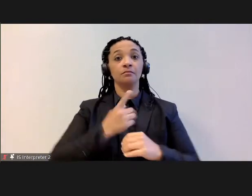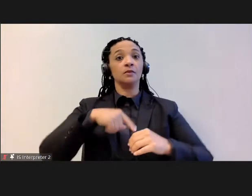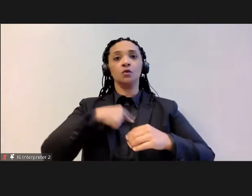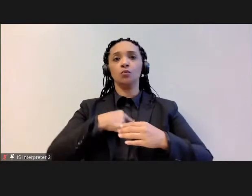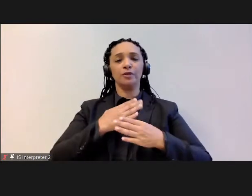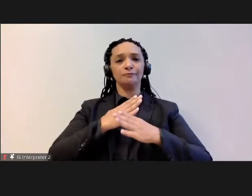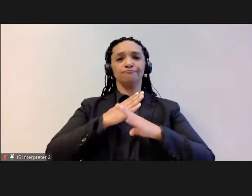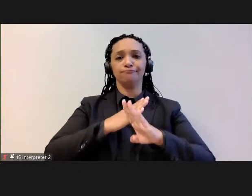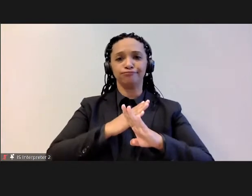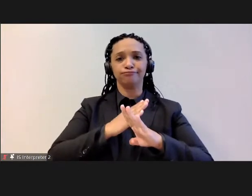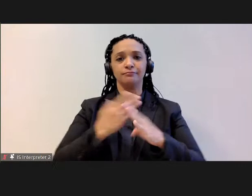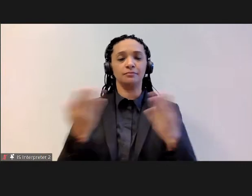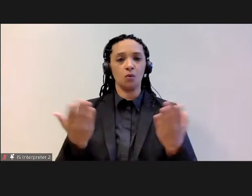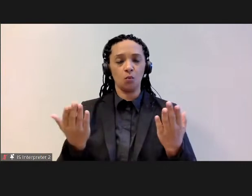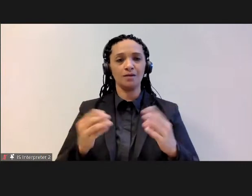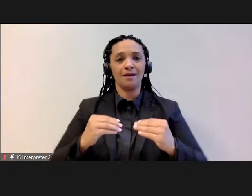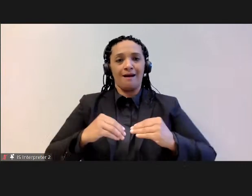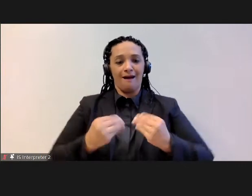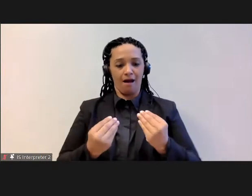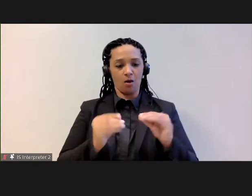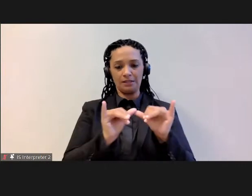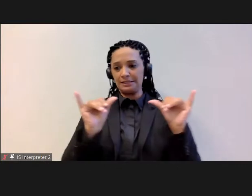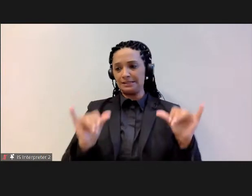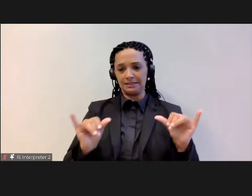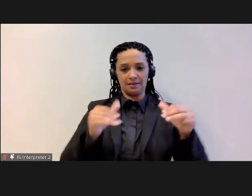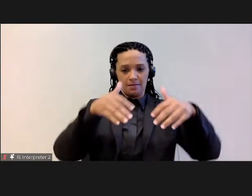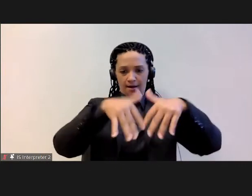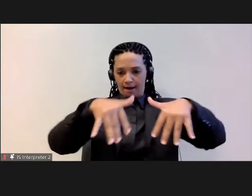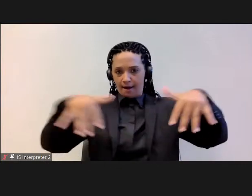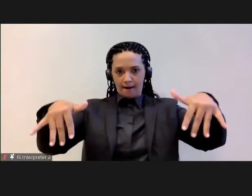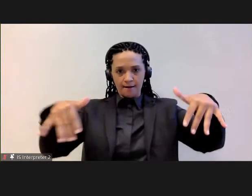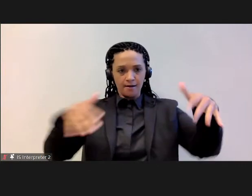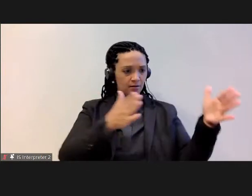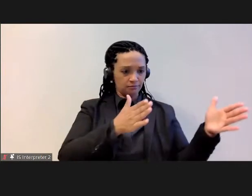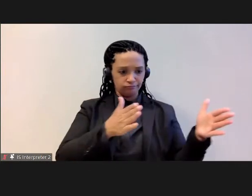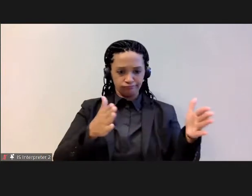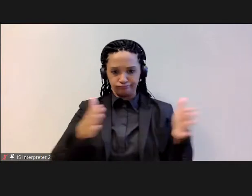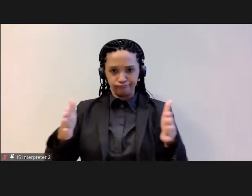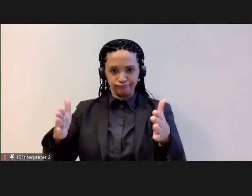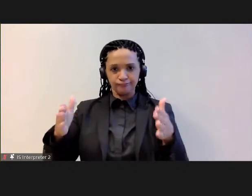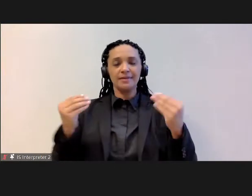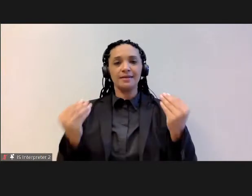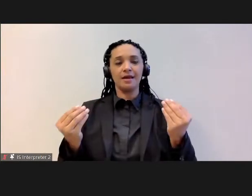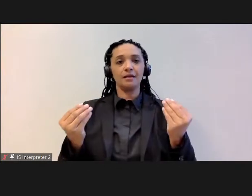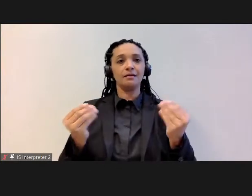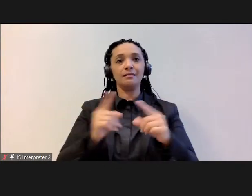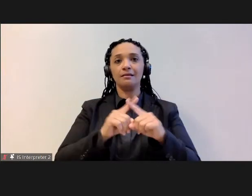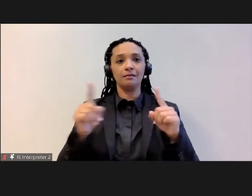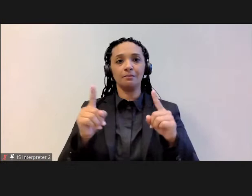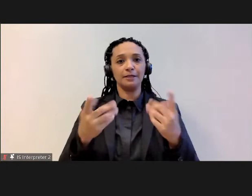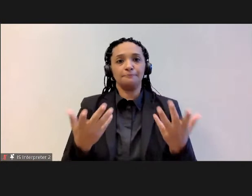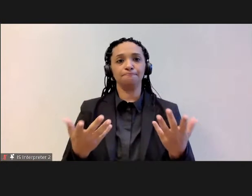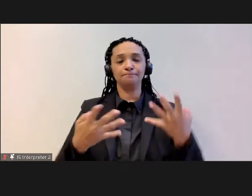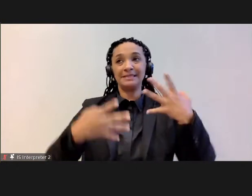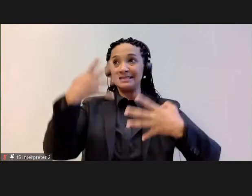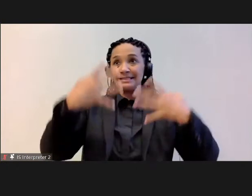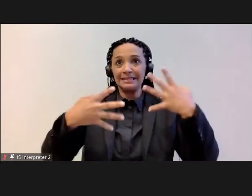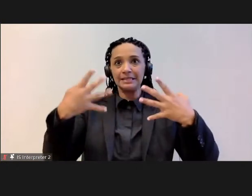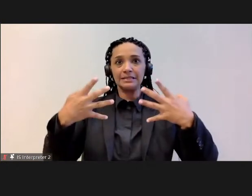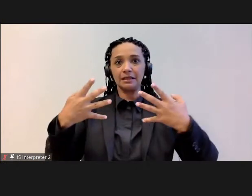very organization of these systems through the irregular nature of statistical